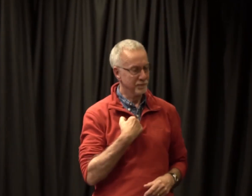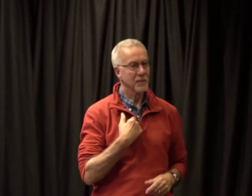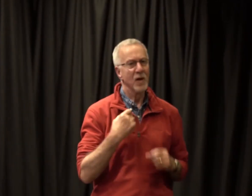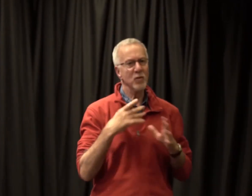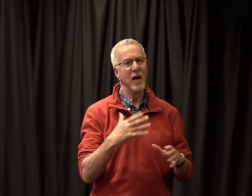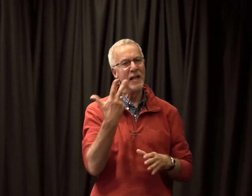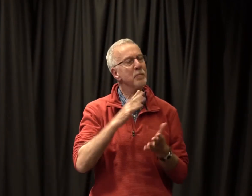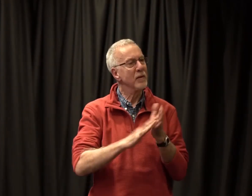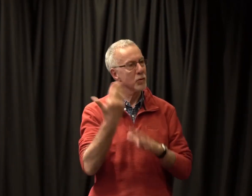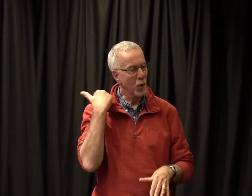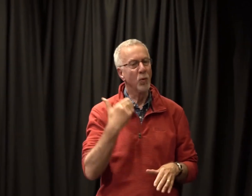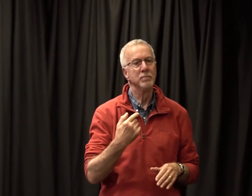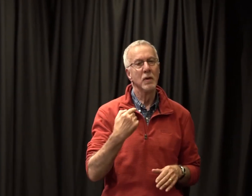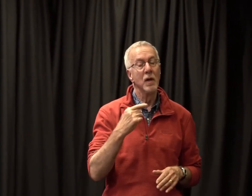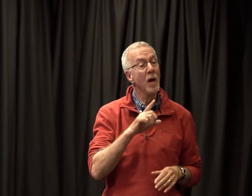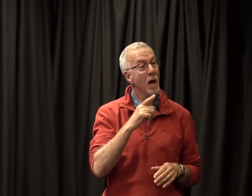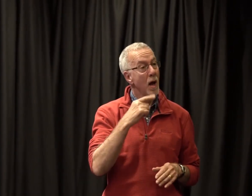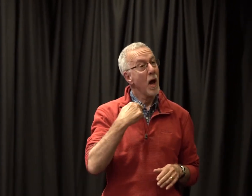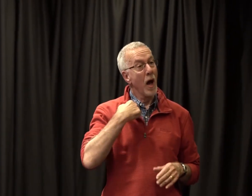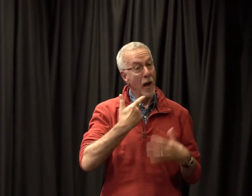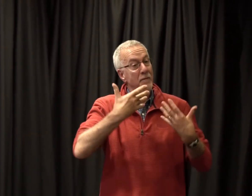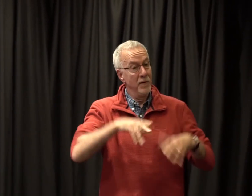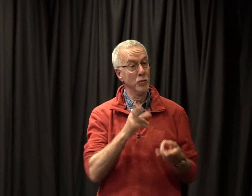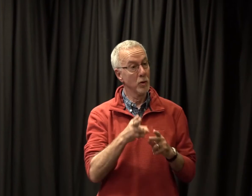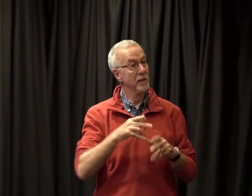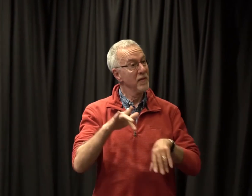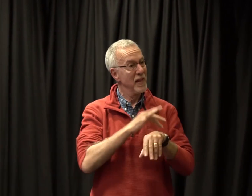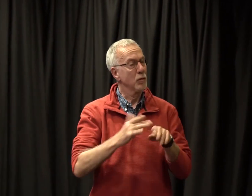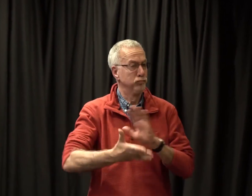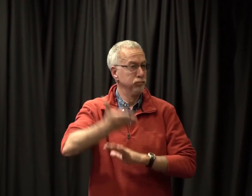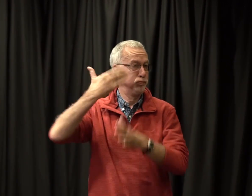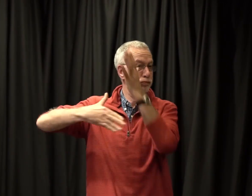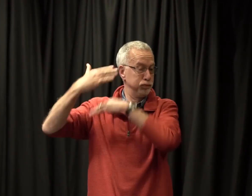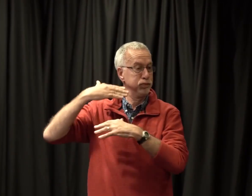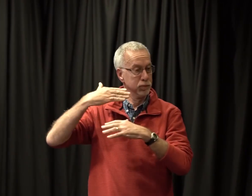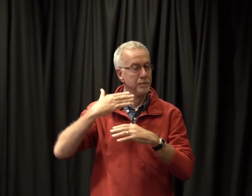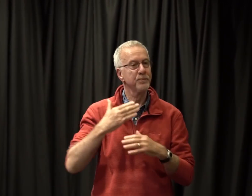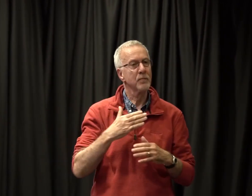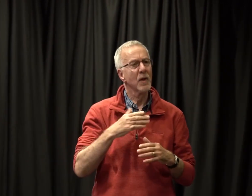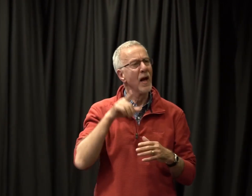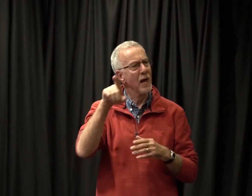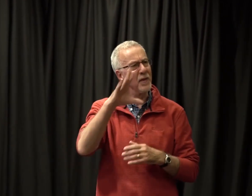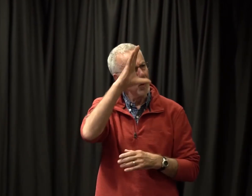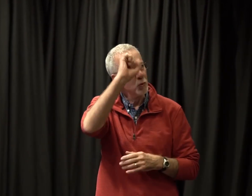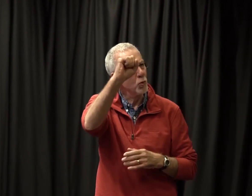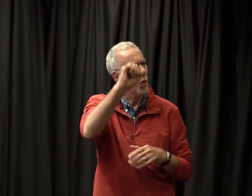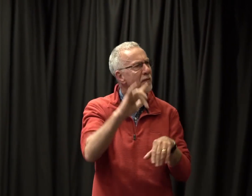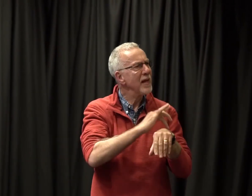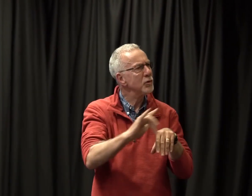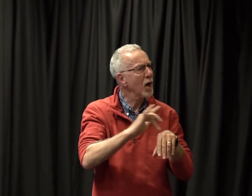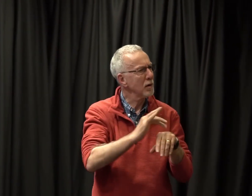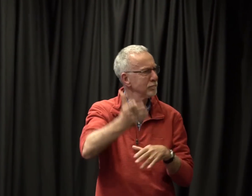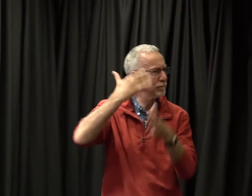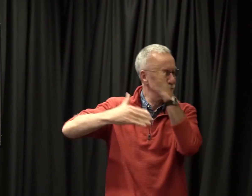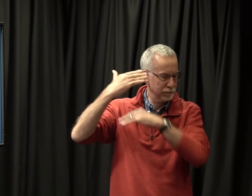I'm a retired interpreter. I retired 18 months ago. I have interpreted theatre performances back